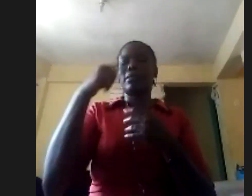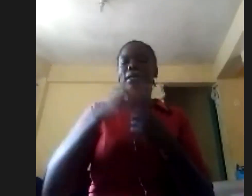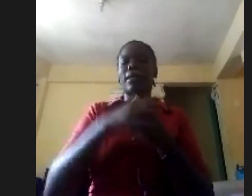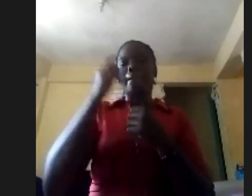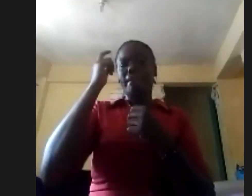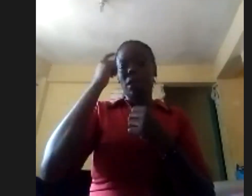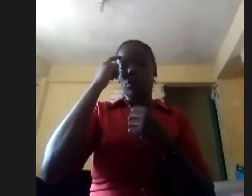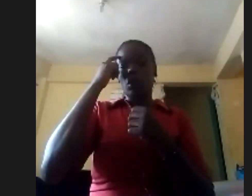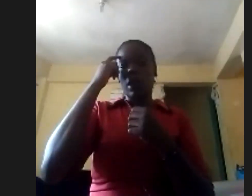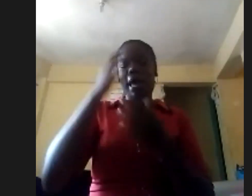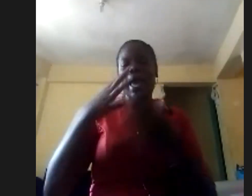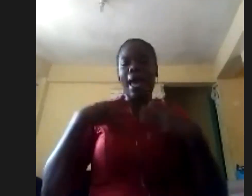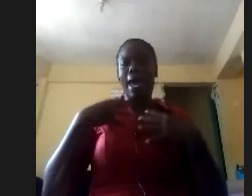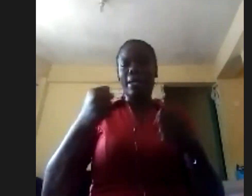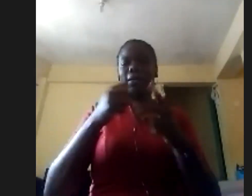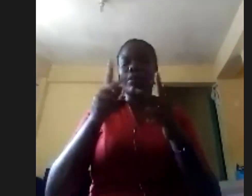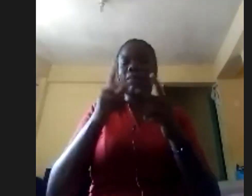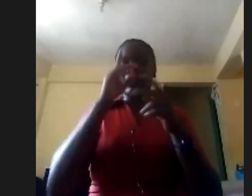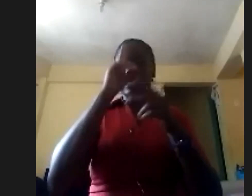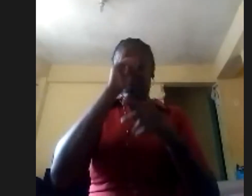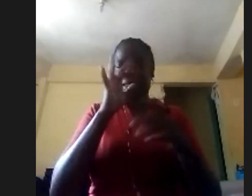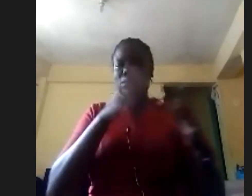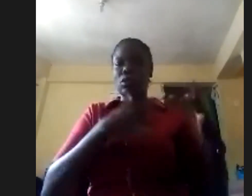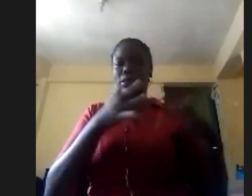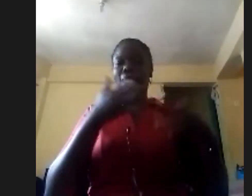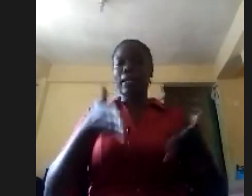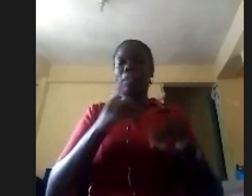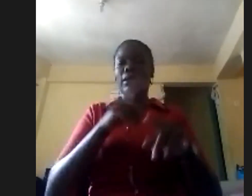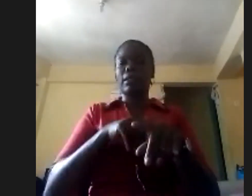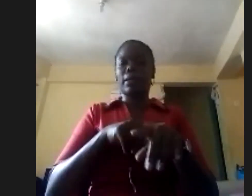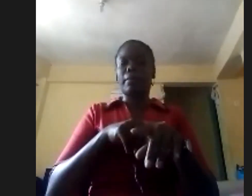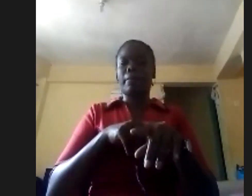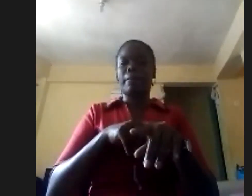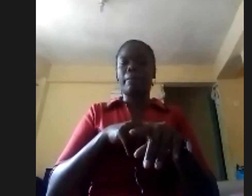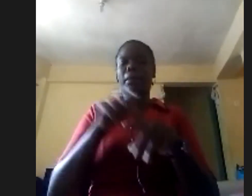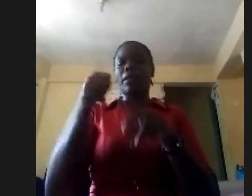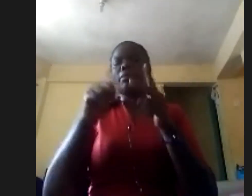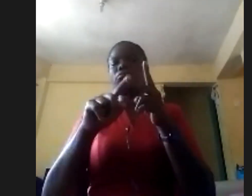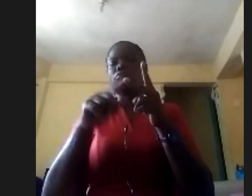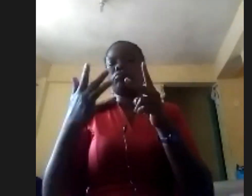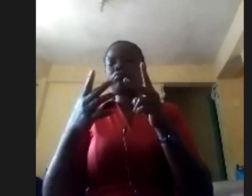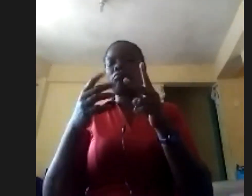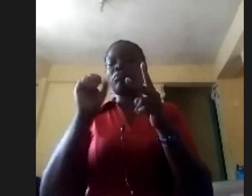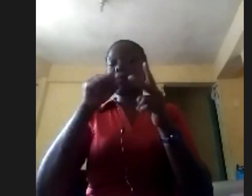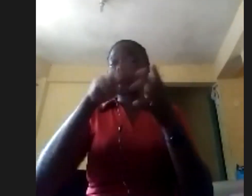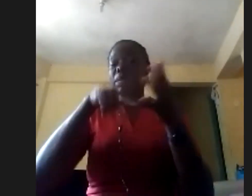serious concern at the moment. Uh, Someone else, I can just read a few comments.